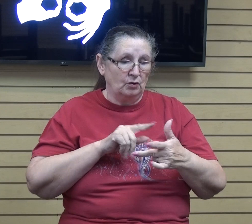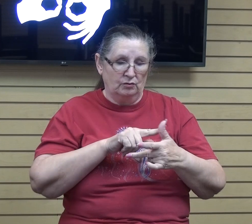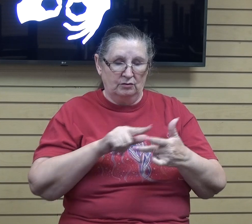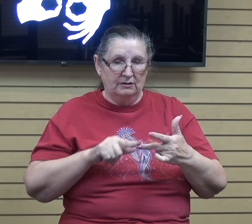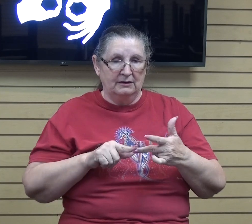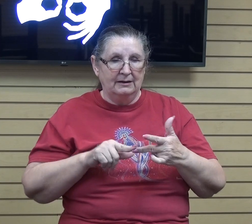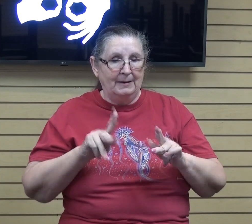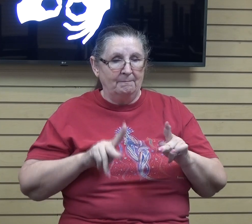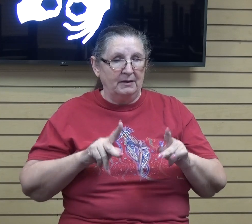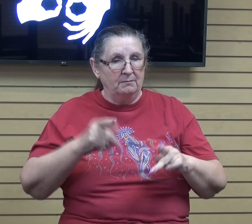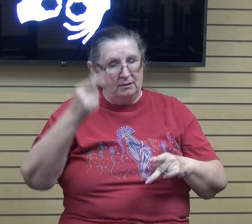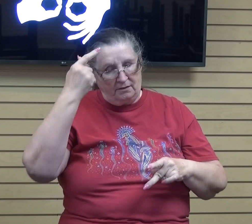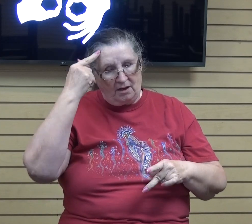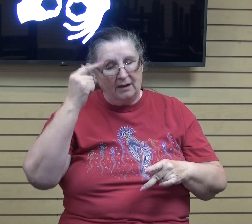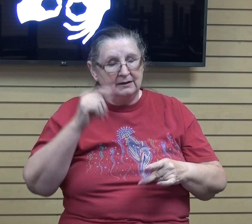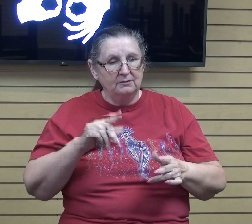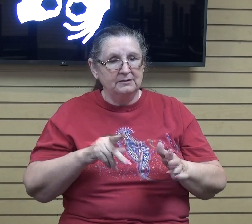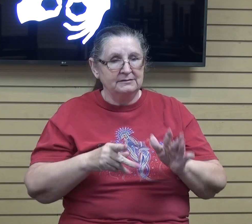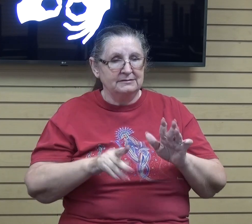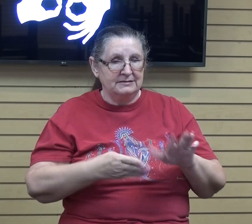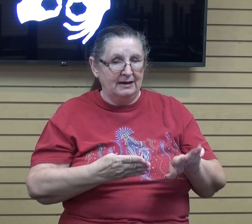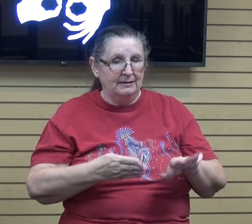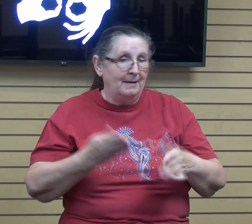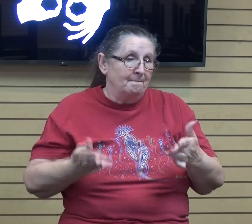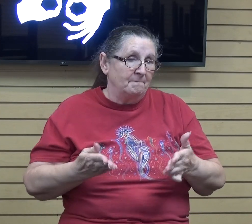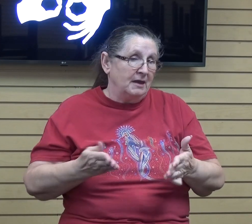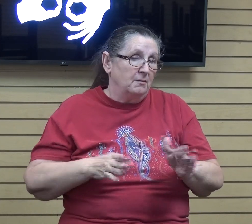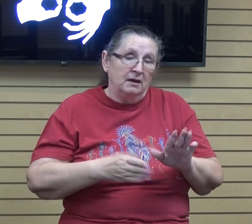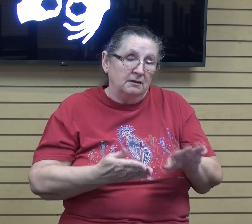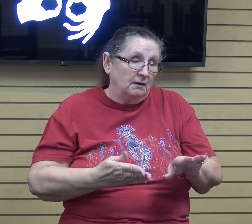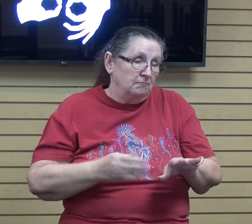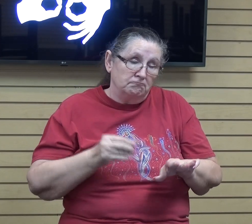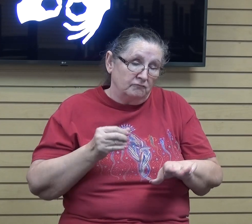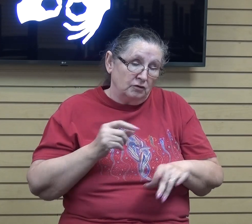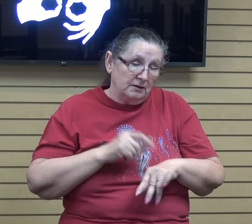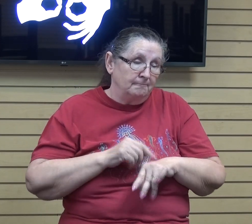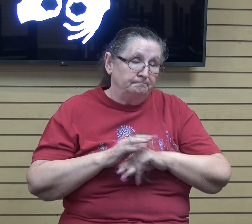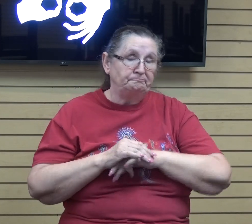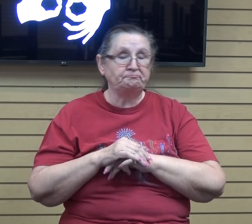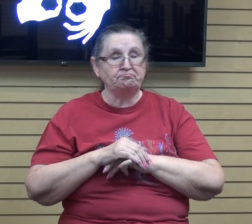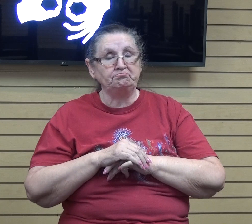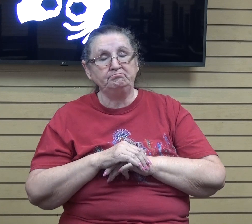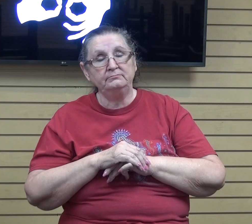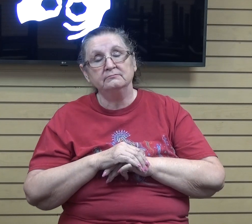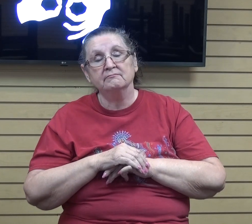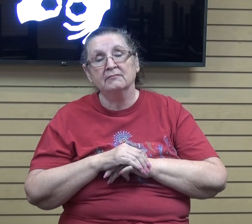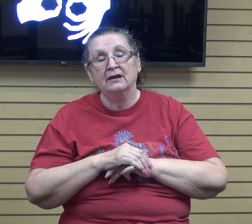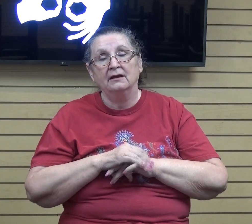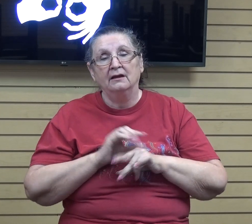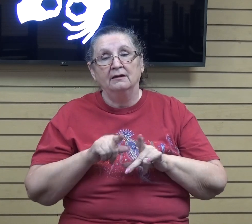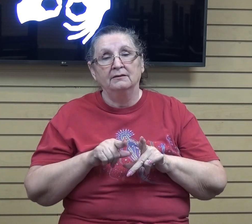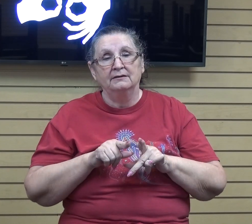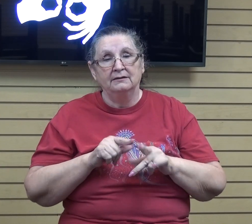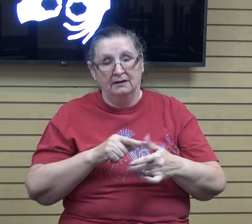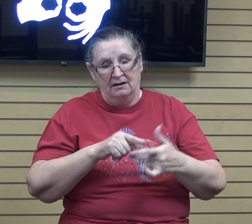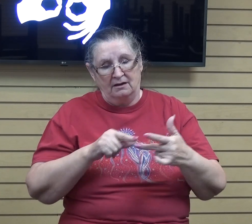people thought he was dead, and it's quite possible he did die for a little while. But this is what I want us to see this